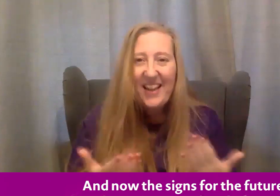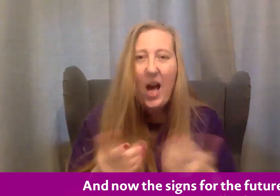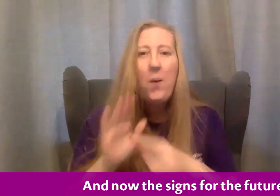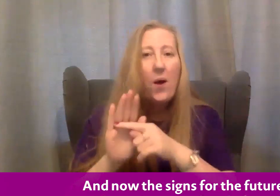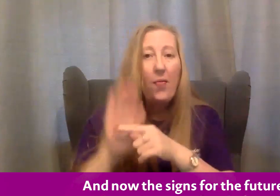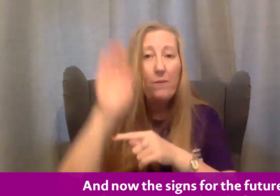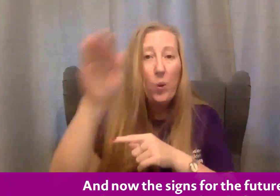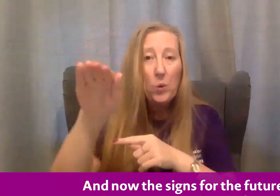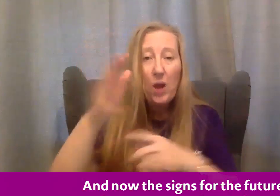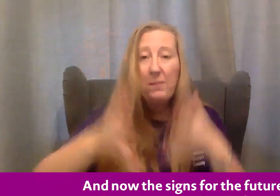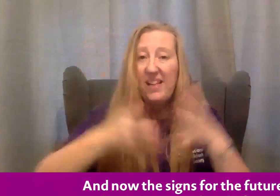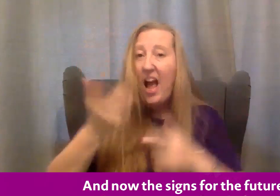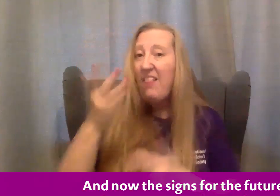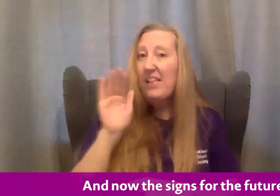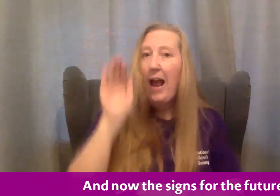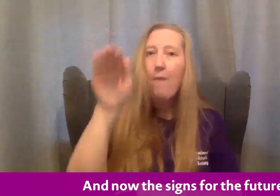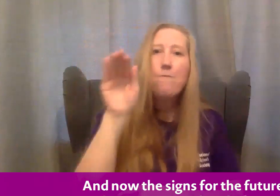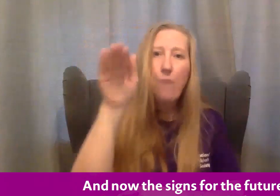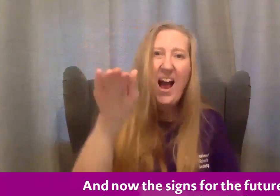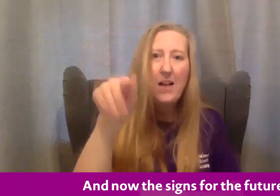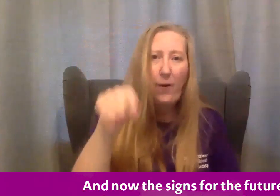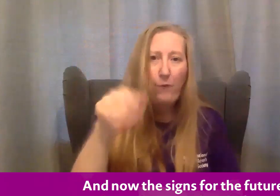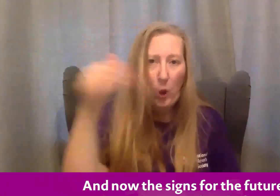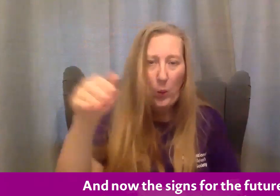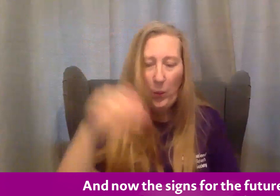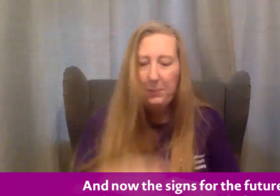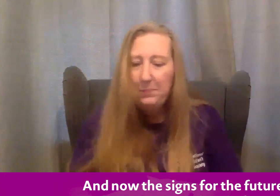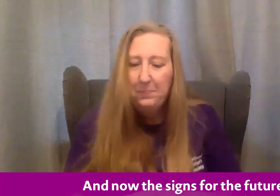Now. And now the signs for the future. These signs are ahead of you.